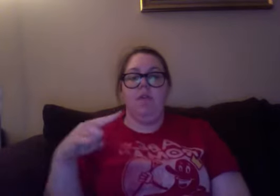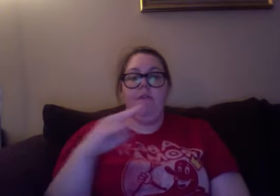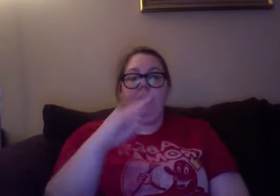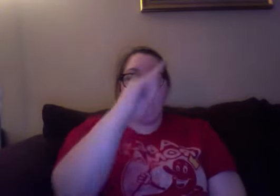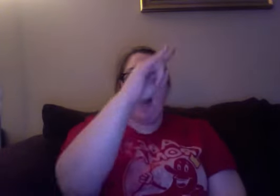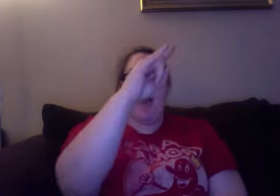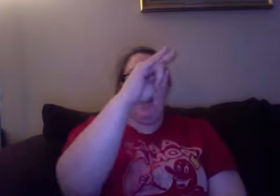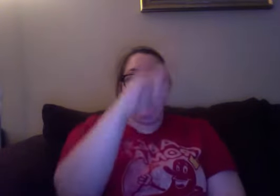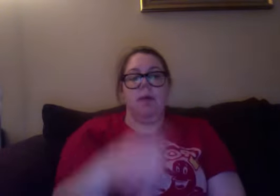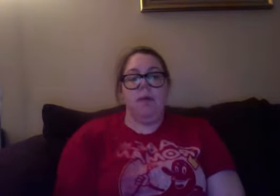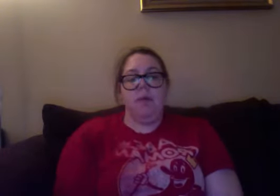fly,